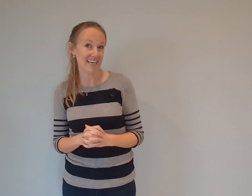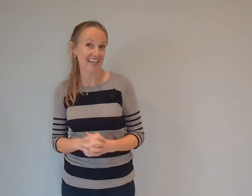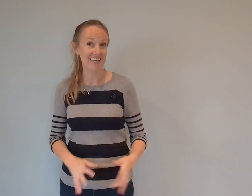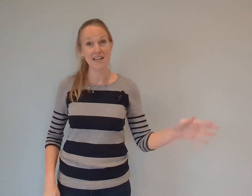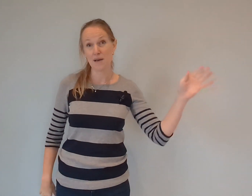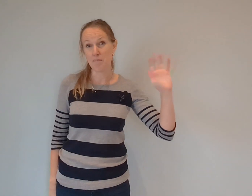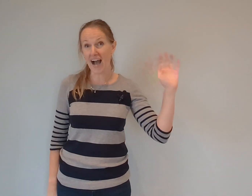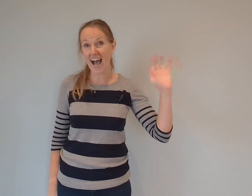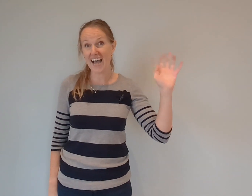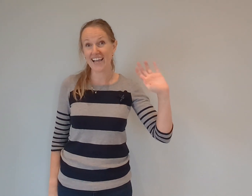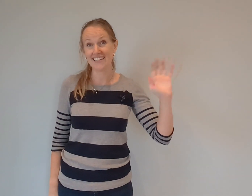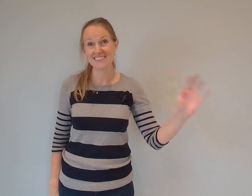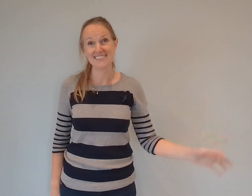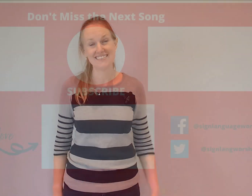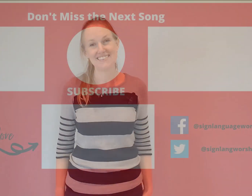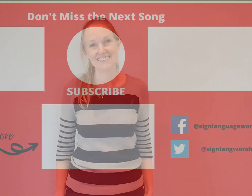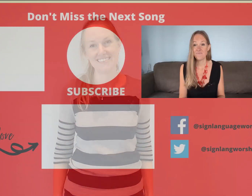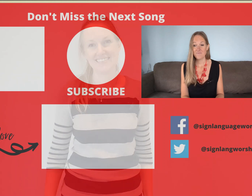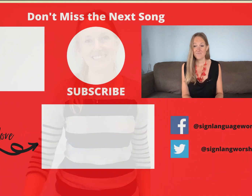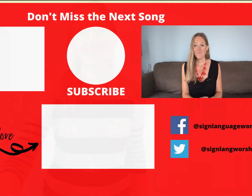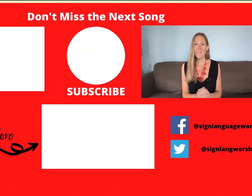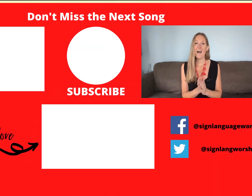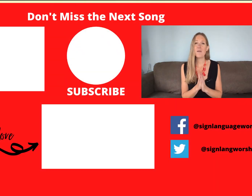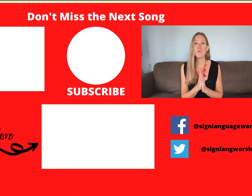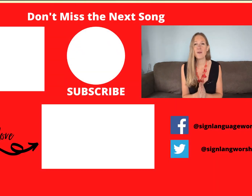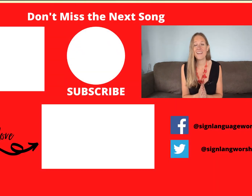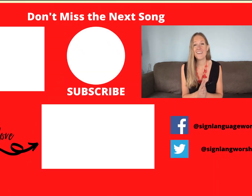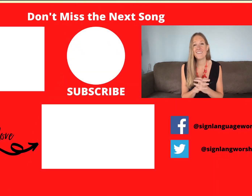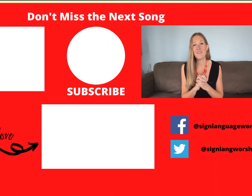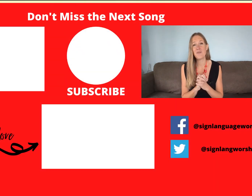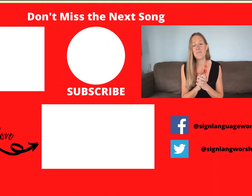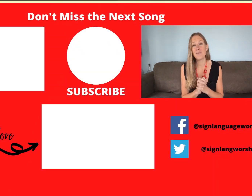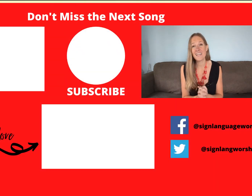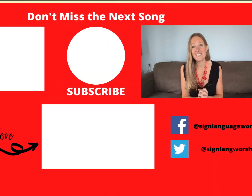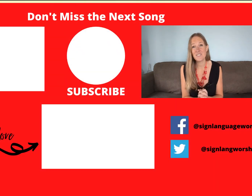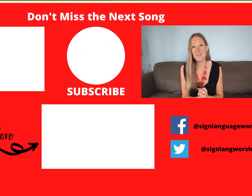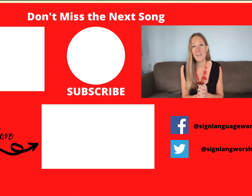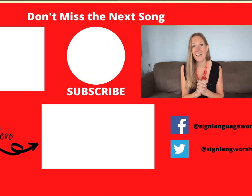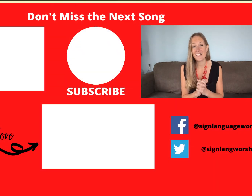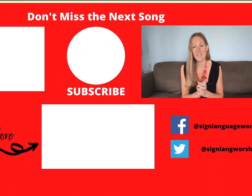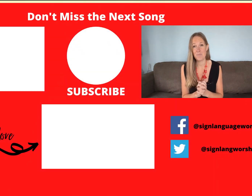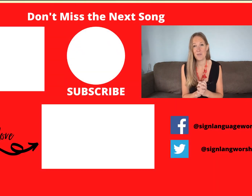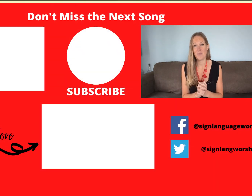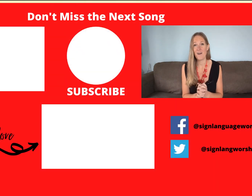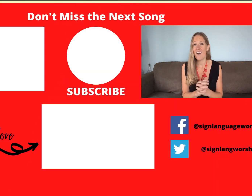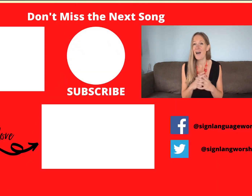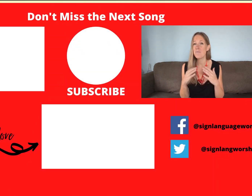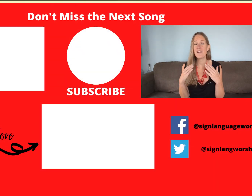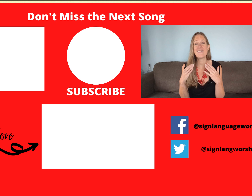music. Bye. I pray that the Lord bless you and keep you. I pray that